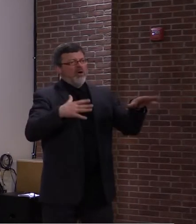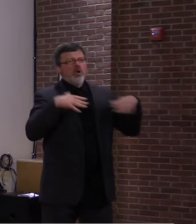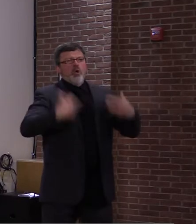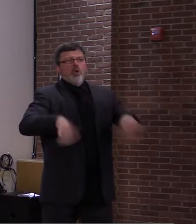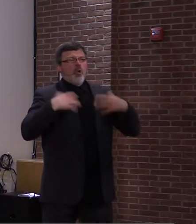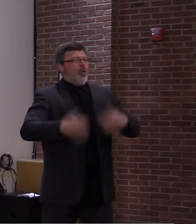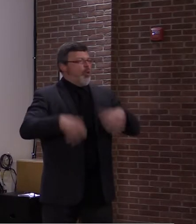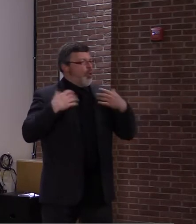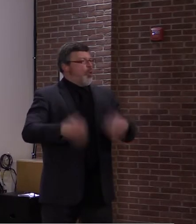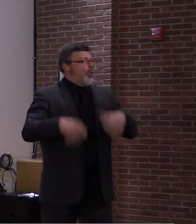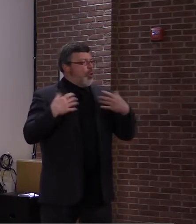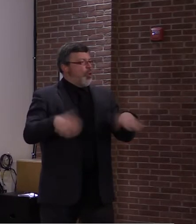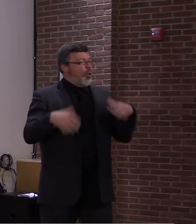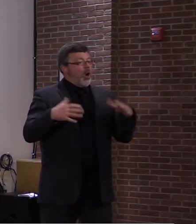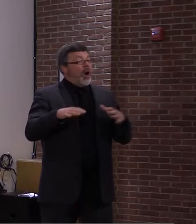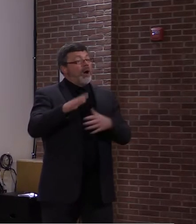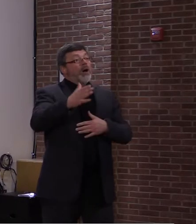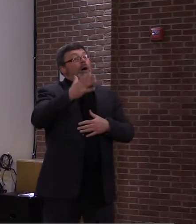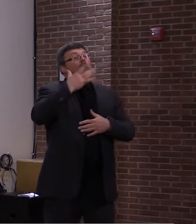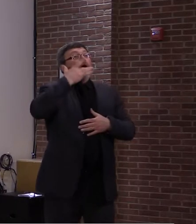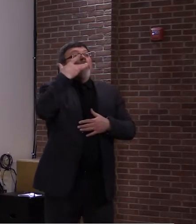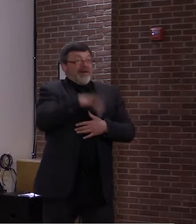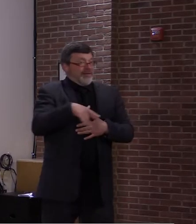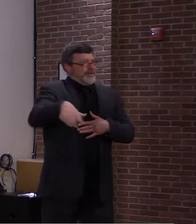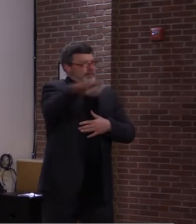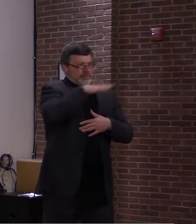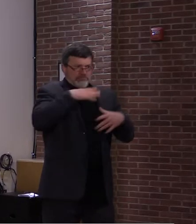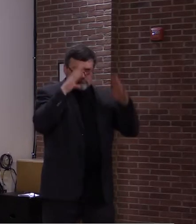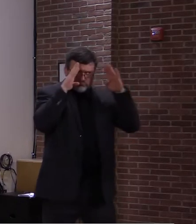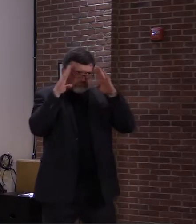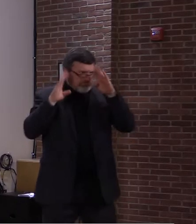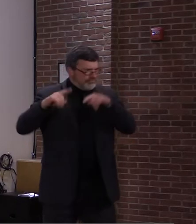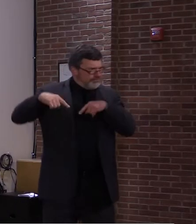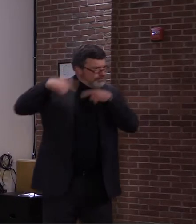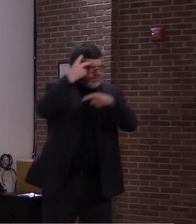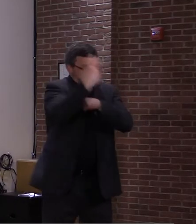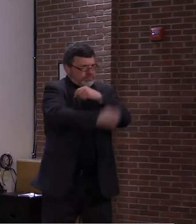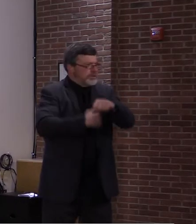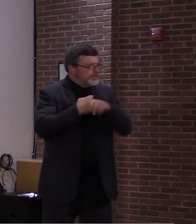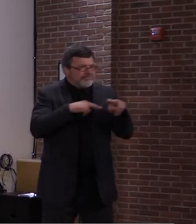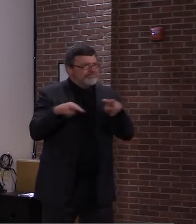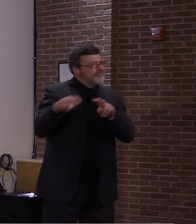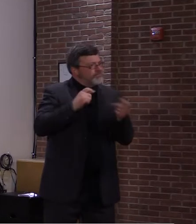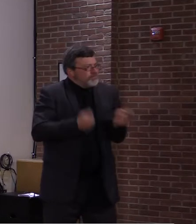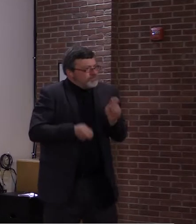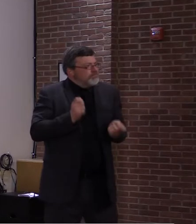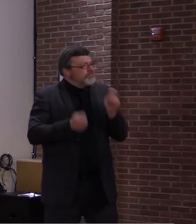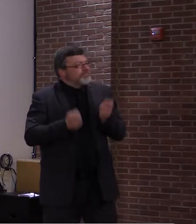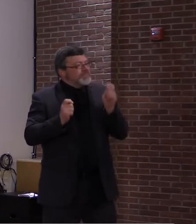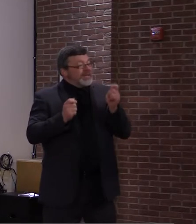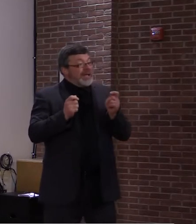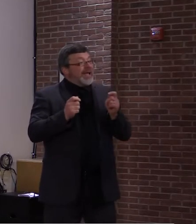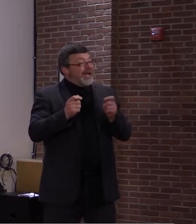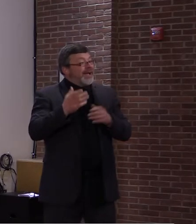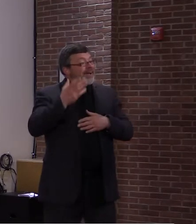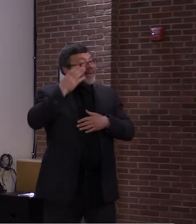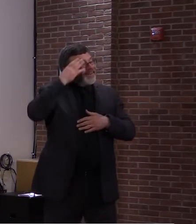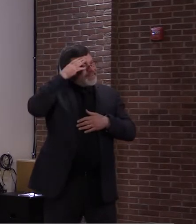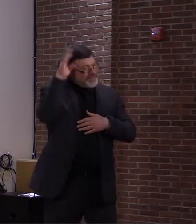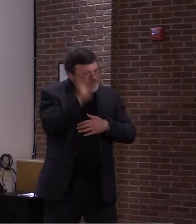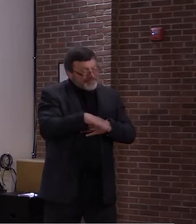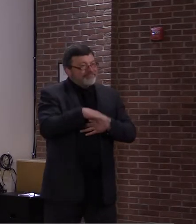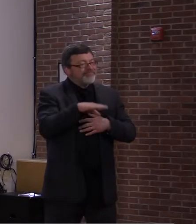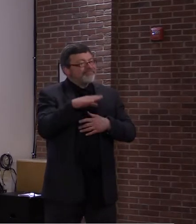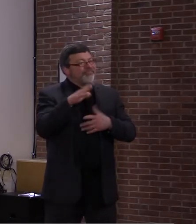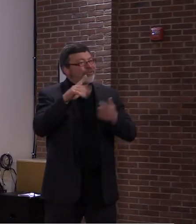around COVID-19, and because we continue to be a state with perhaps still the lowest rate of immunity